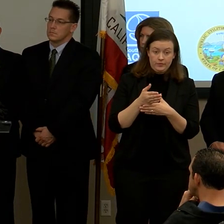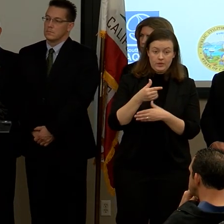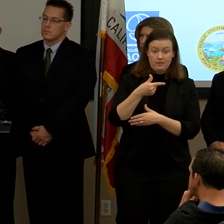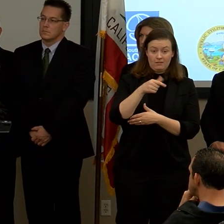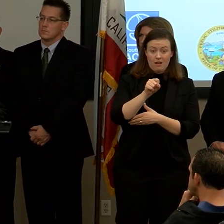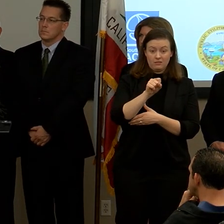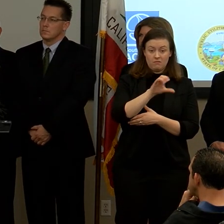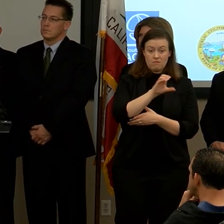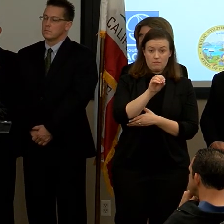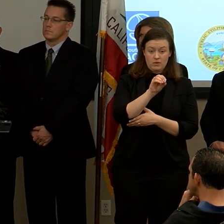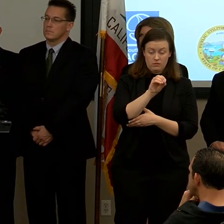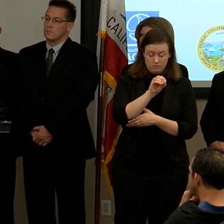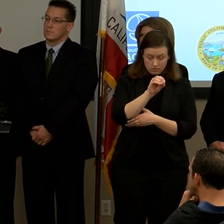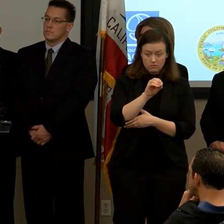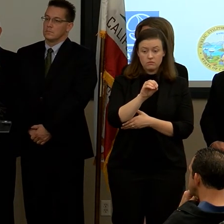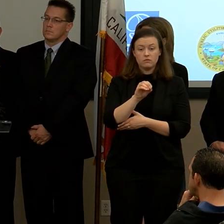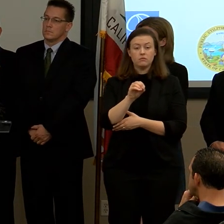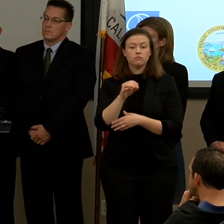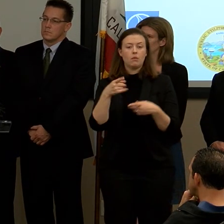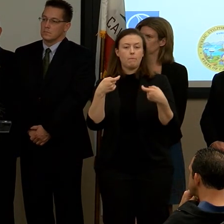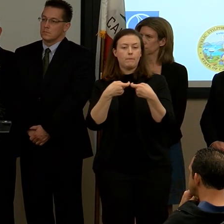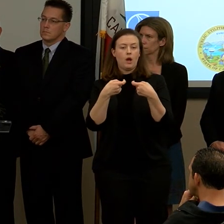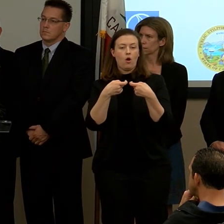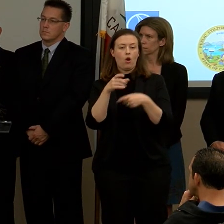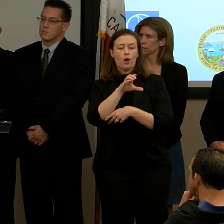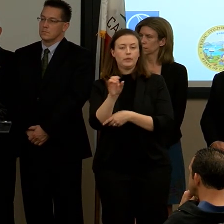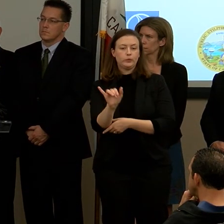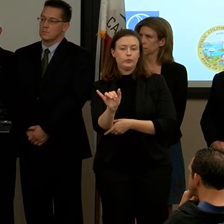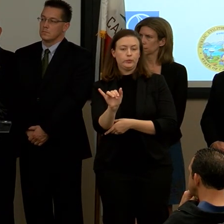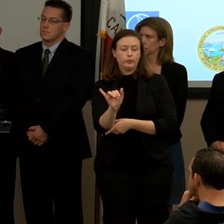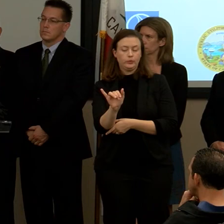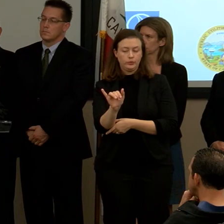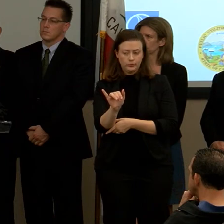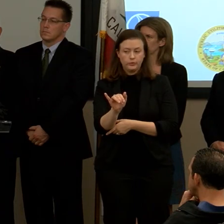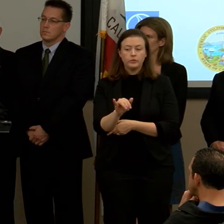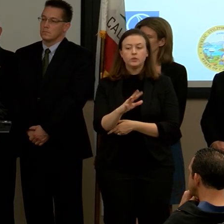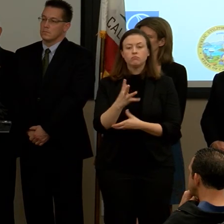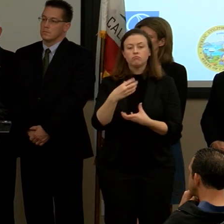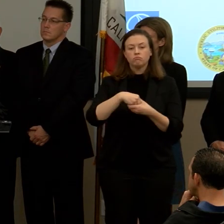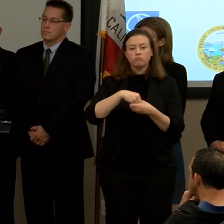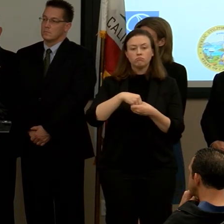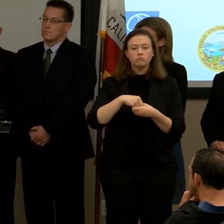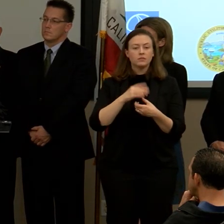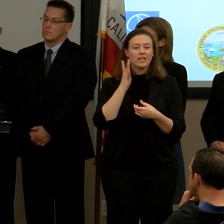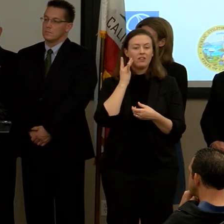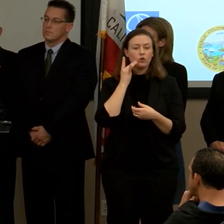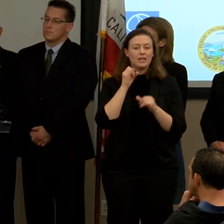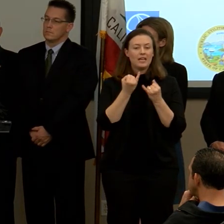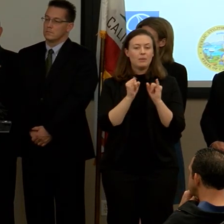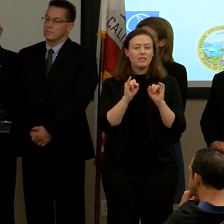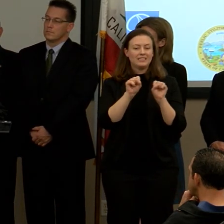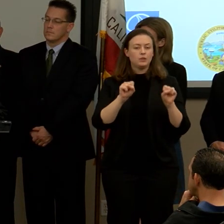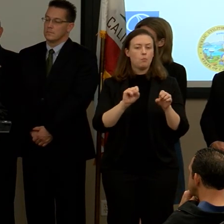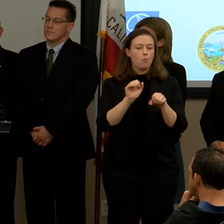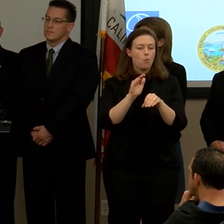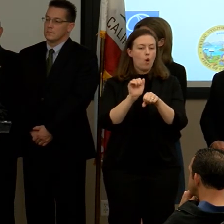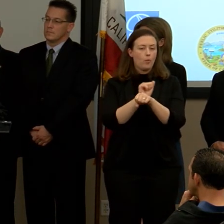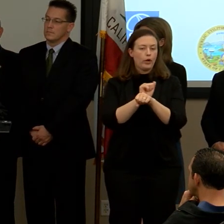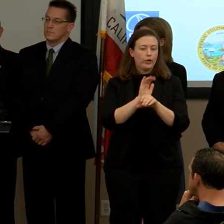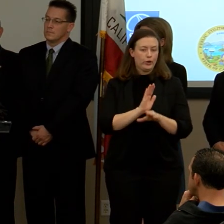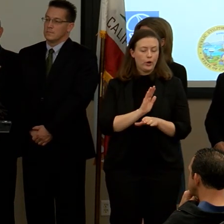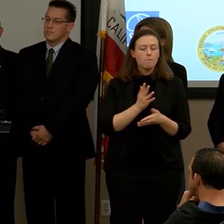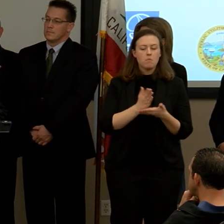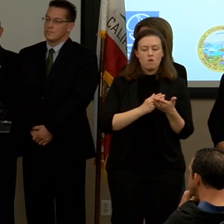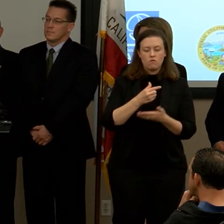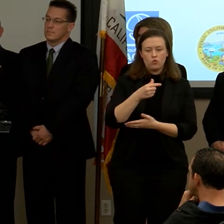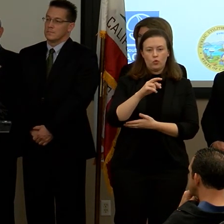gas company and the power companies, particularly the California Independent System Operator, who operates part of the grid